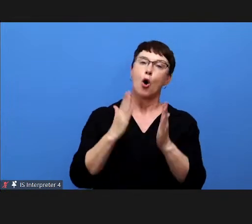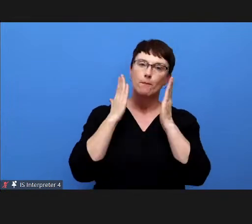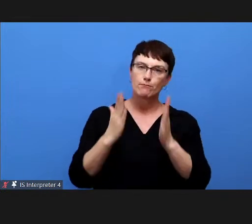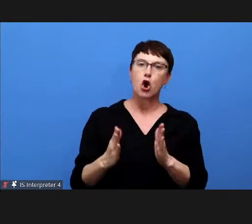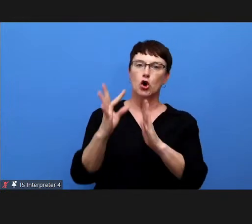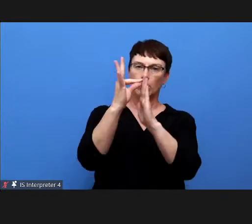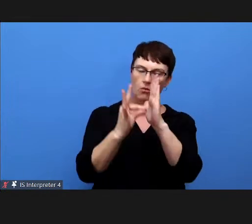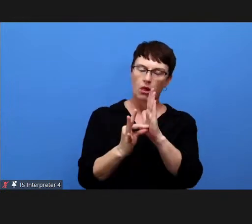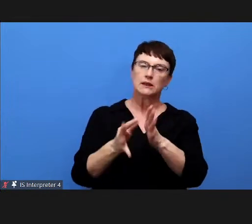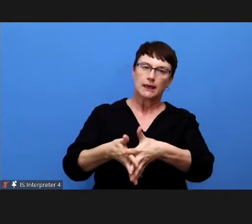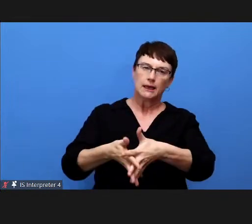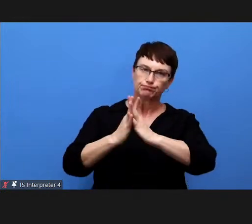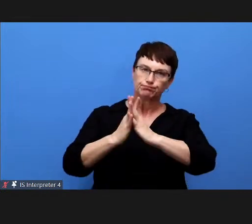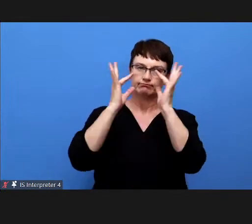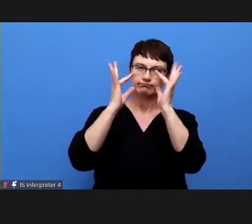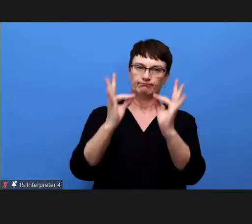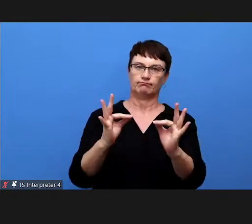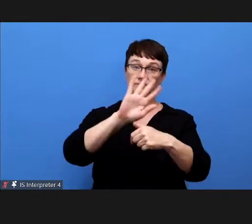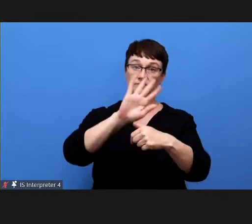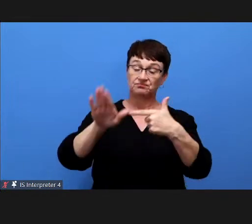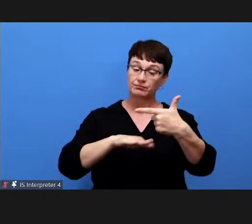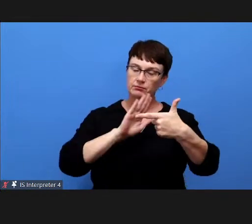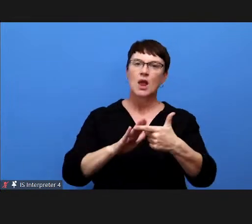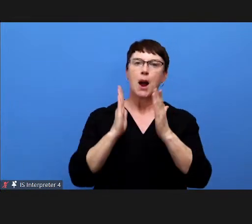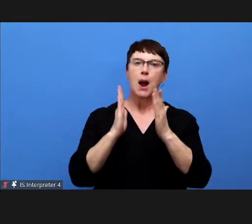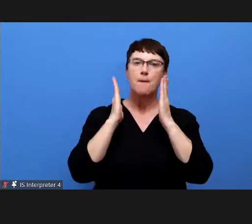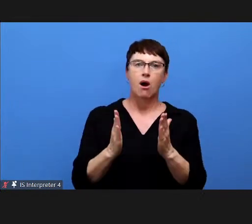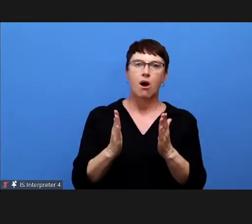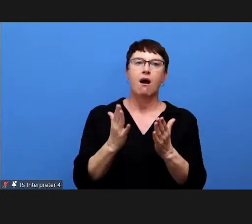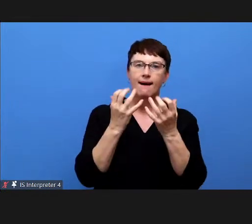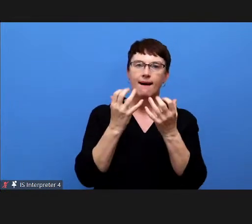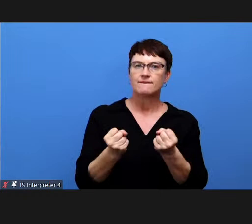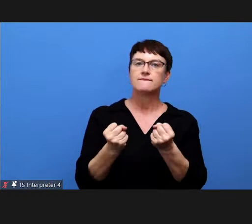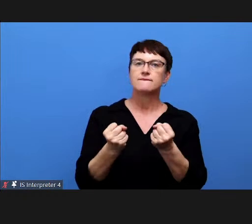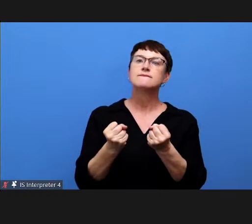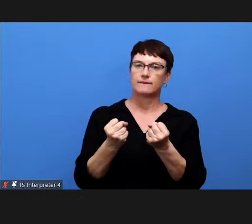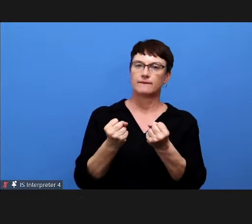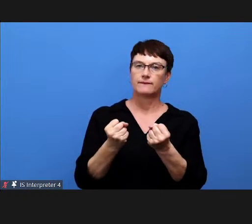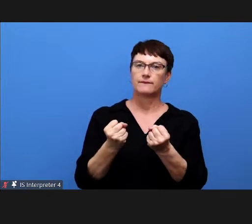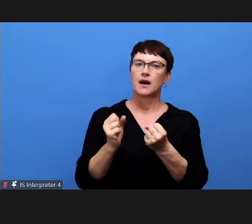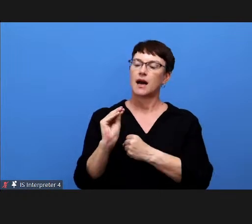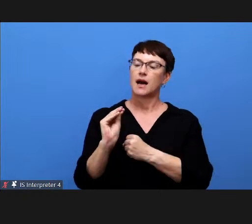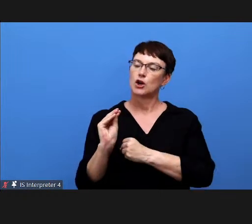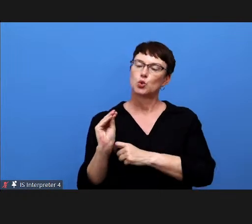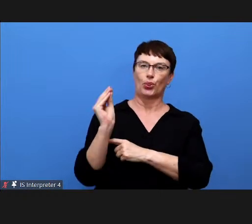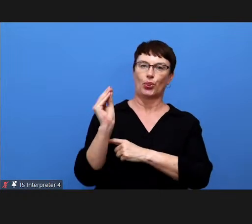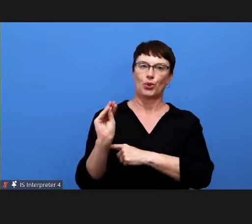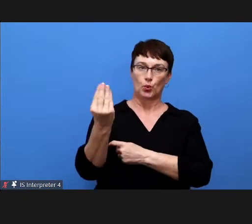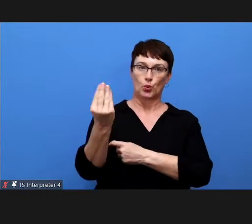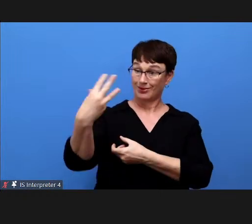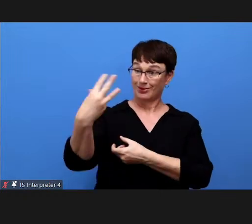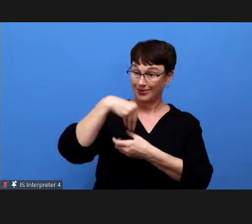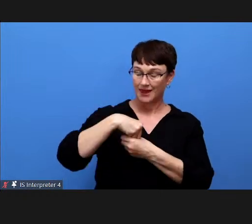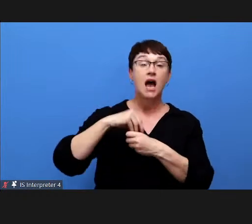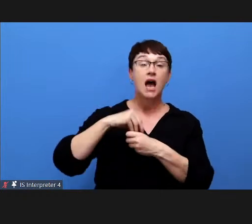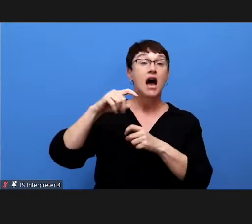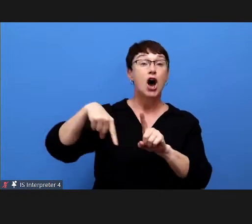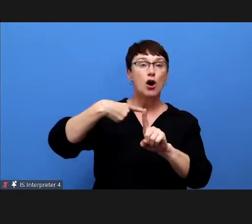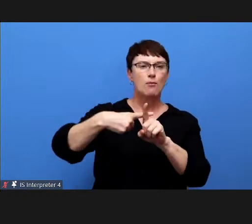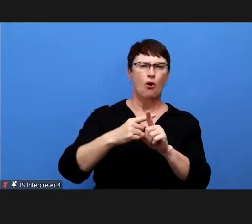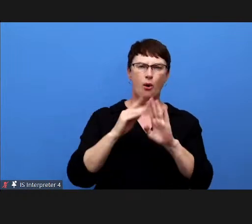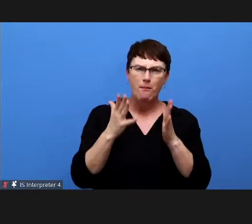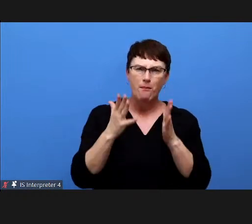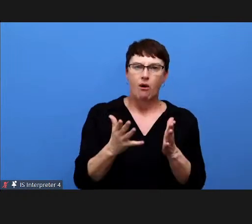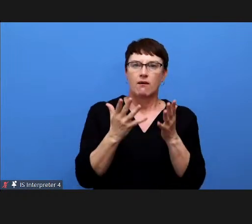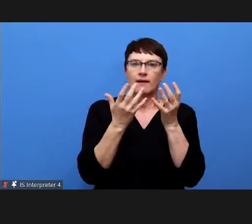this is a way to make SDG 17 partnership for the goal